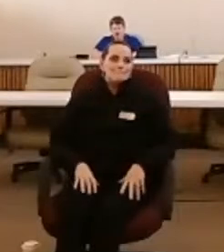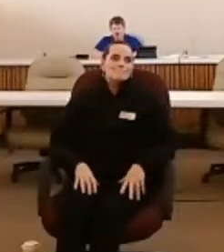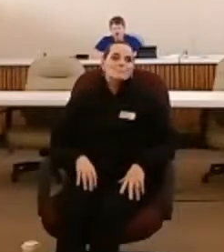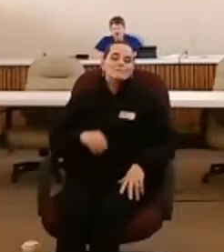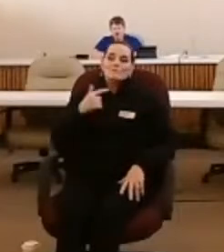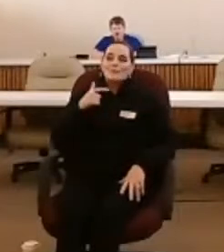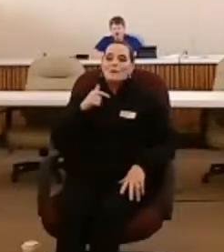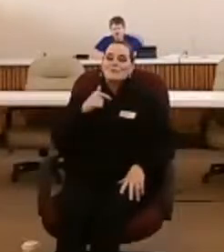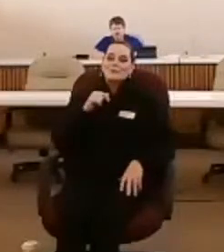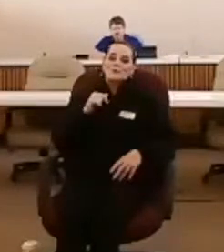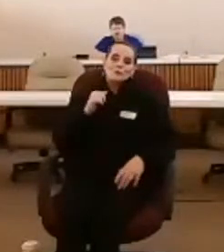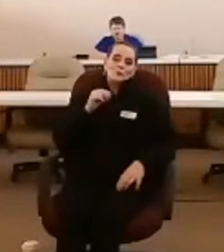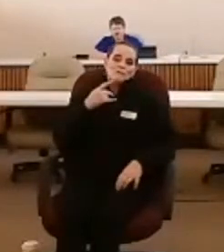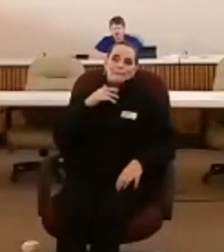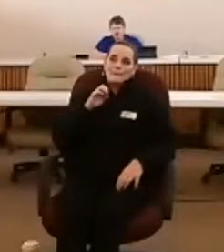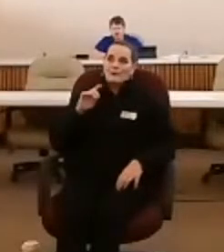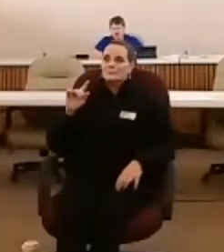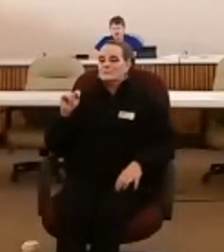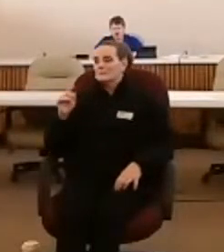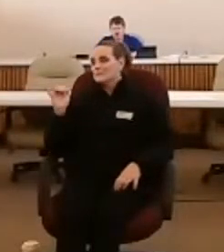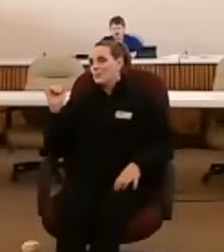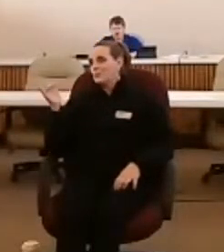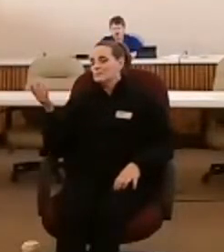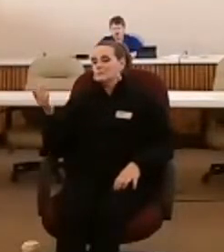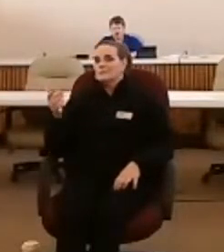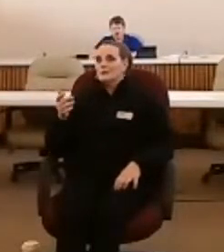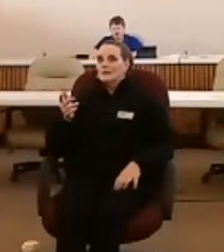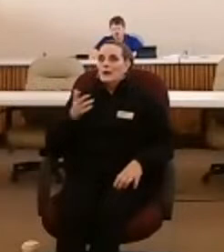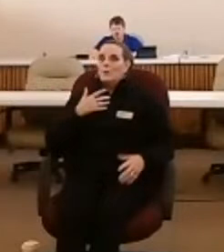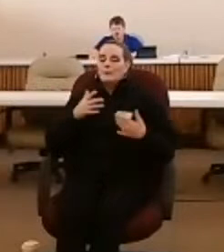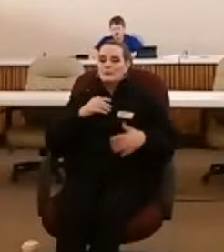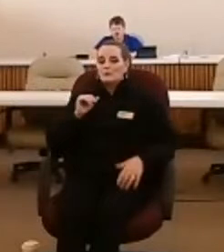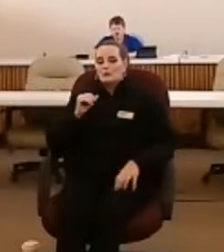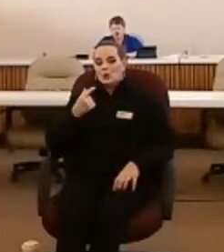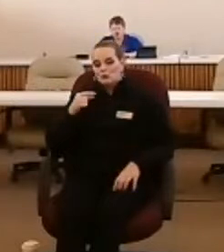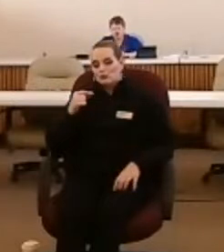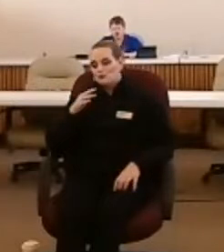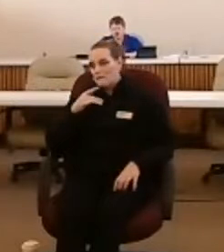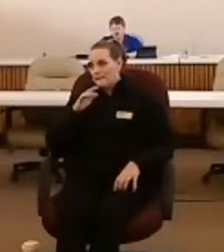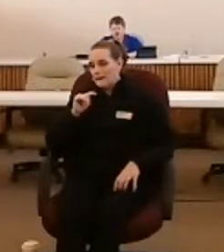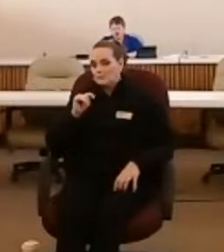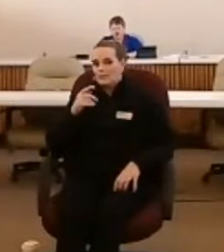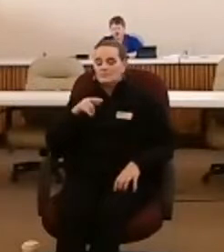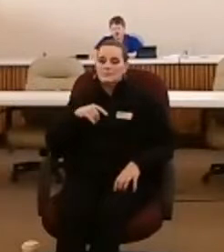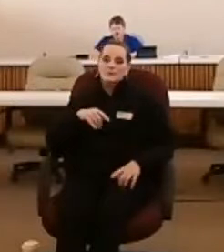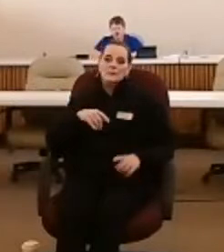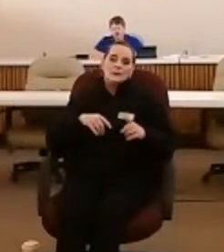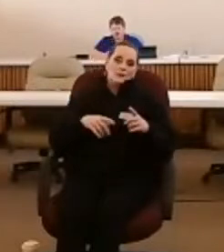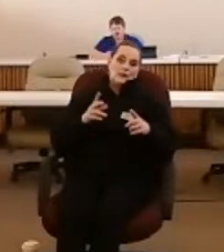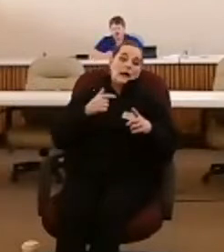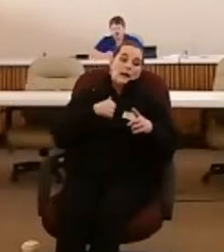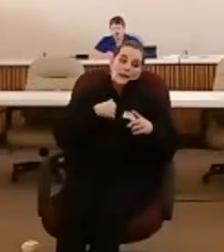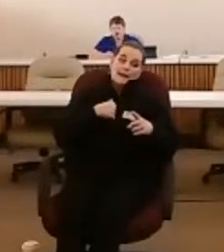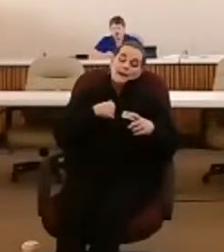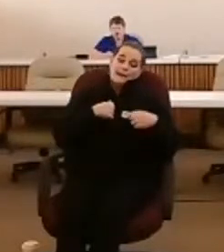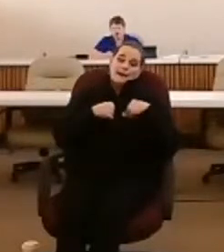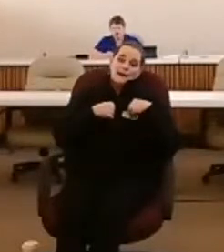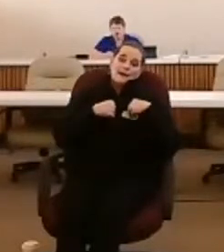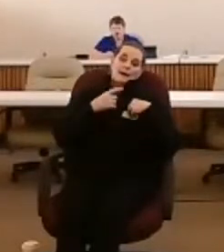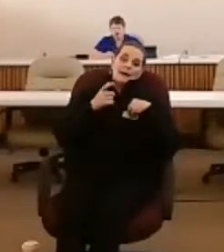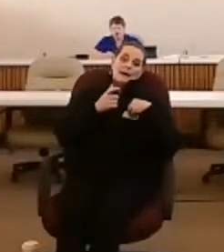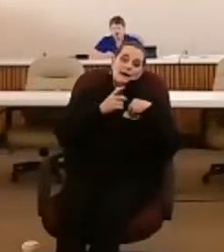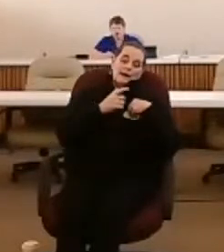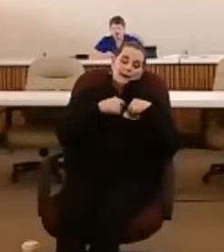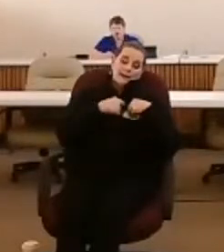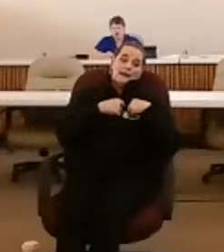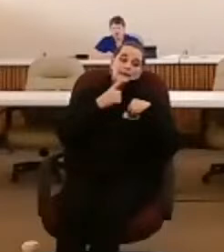belt. yeah. Yeah, I don't know if we probably do the green belt internal, but we can check on that as well. I had to go out